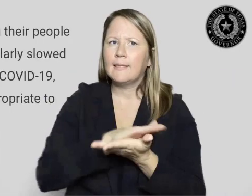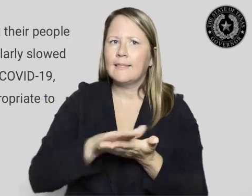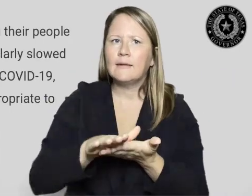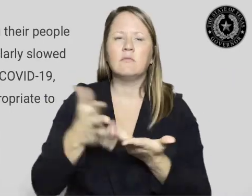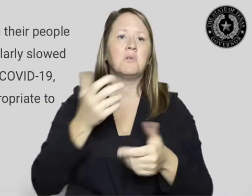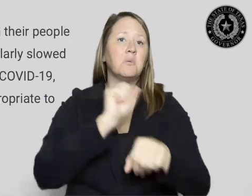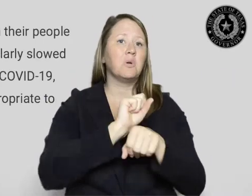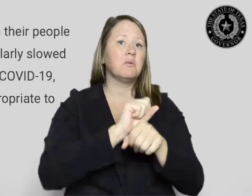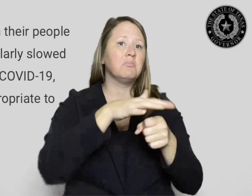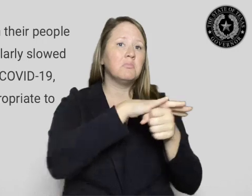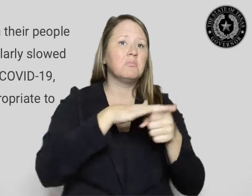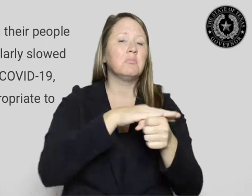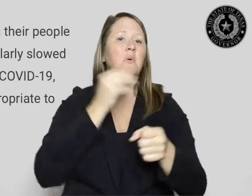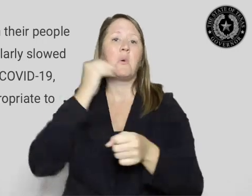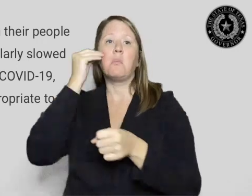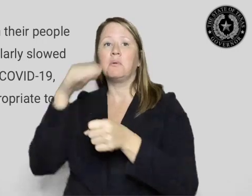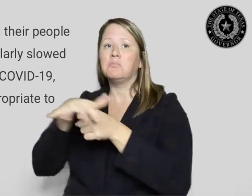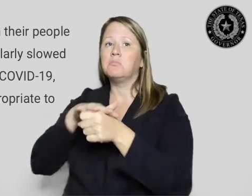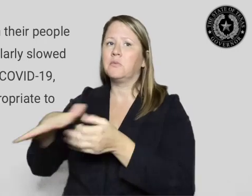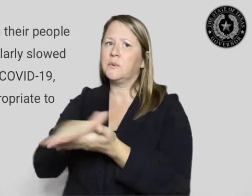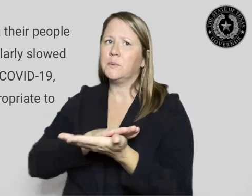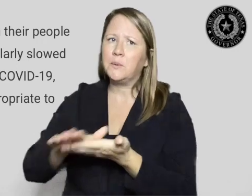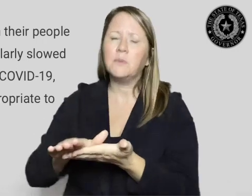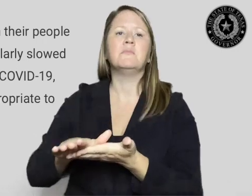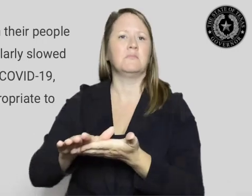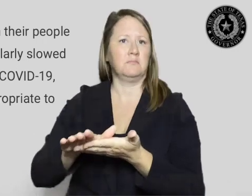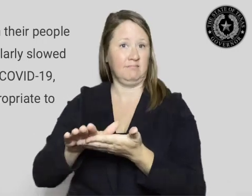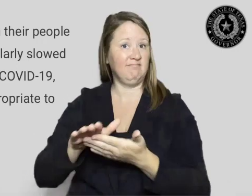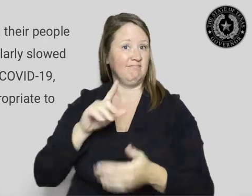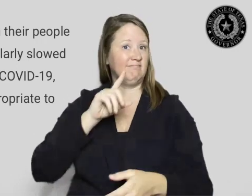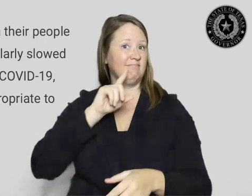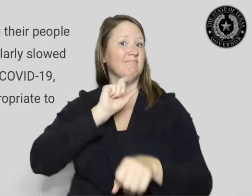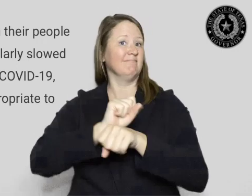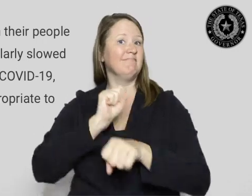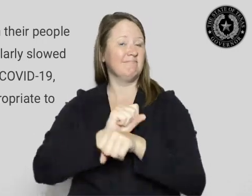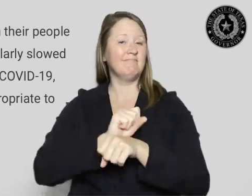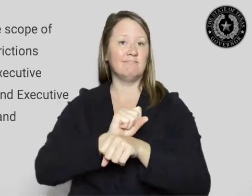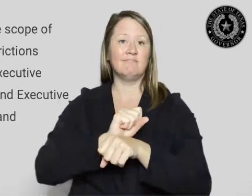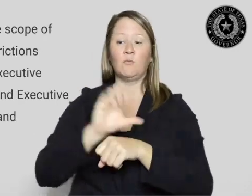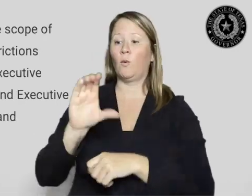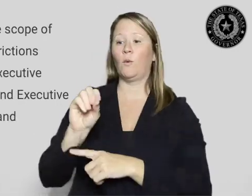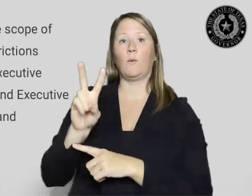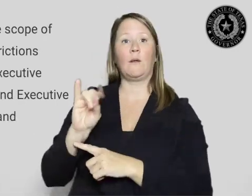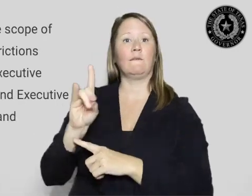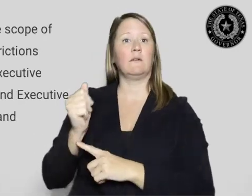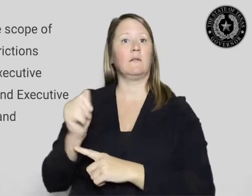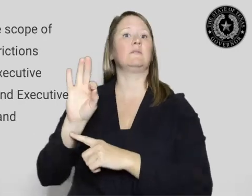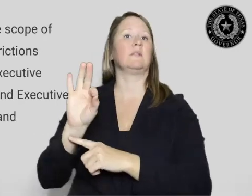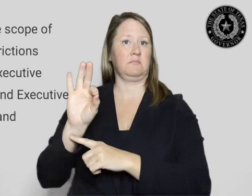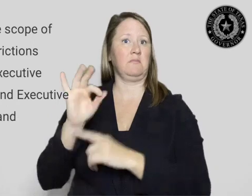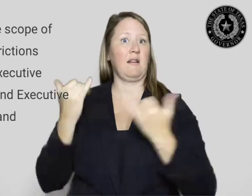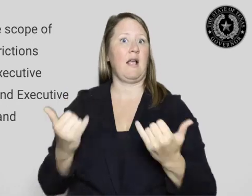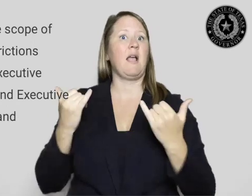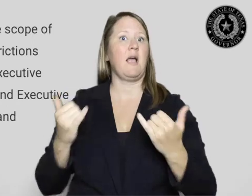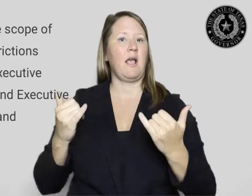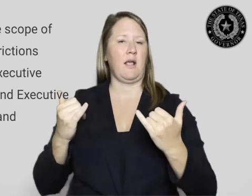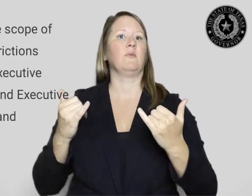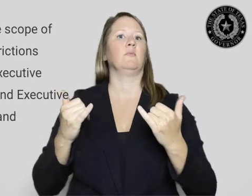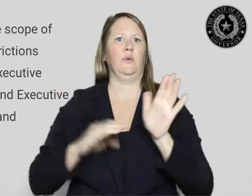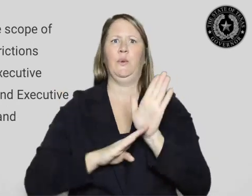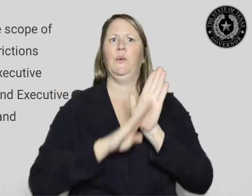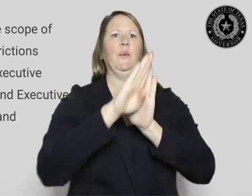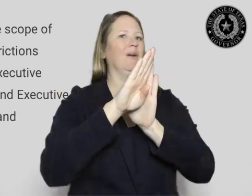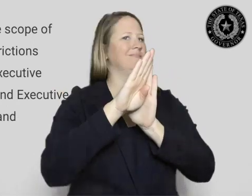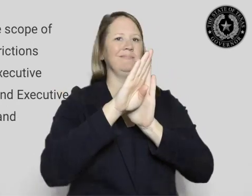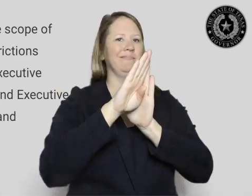that have similarly slowed the spread of COVID-19, making it appropriate to reconsider the scope of the travel